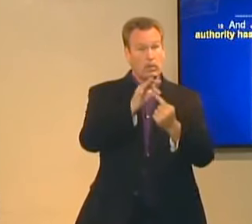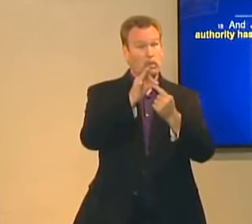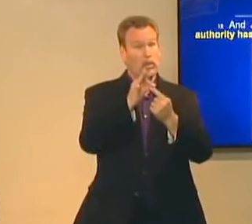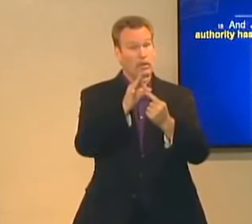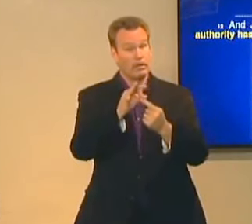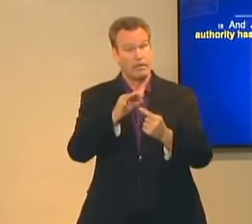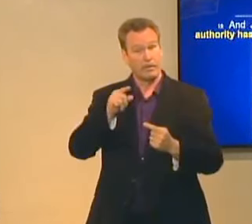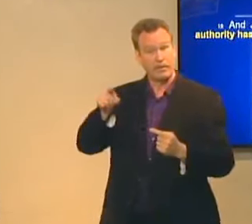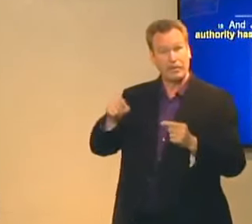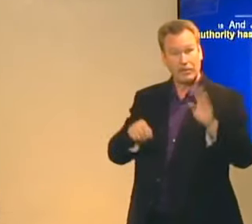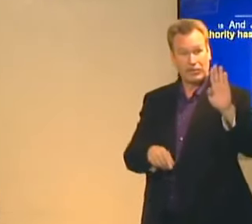Except.